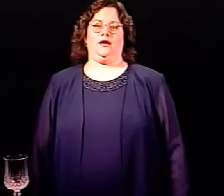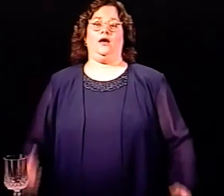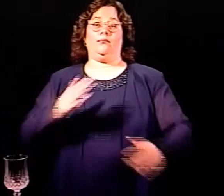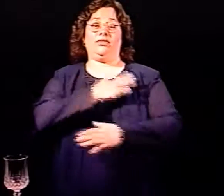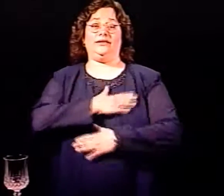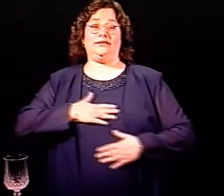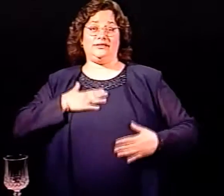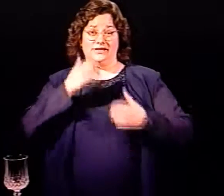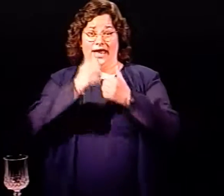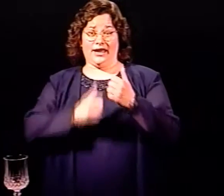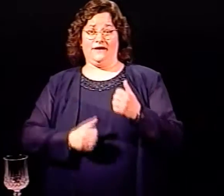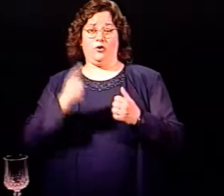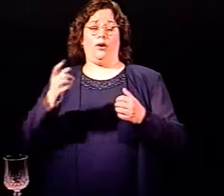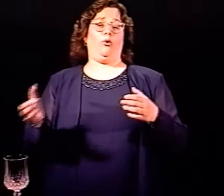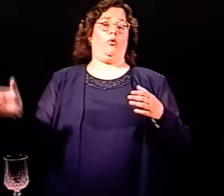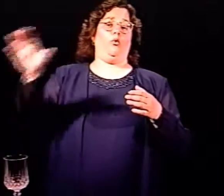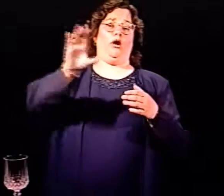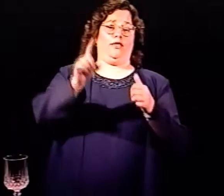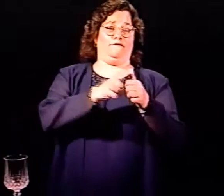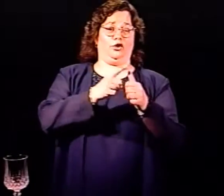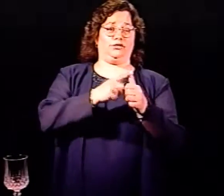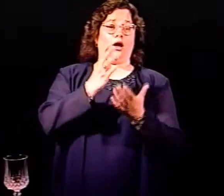Please, everyone pour the first cup of wine.